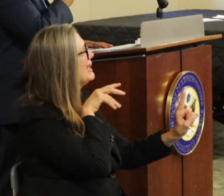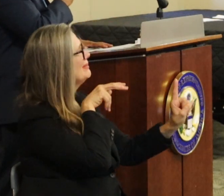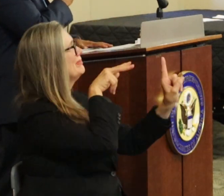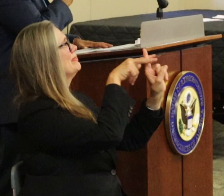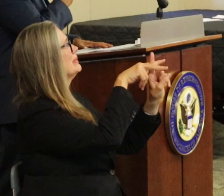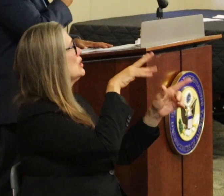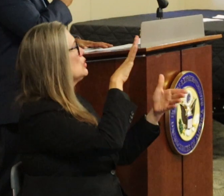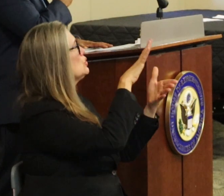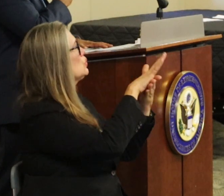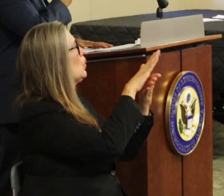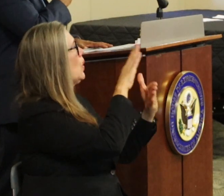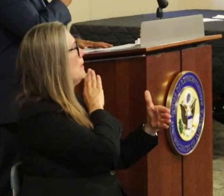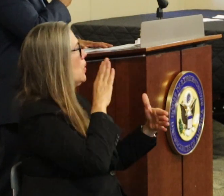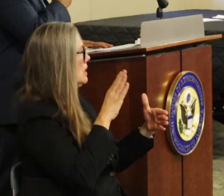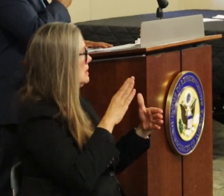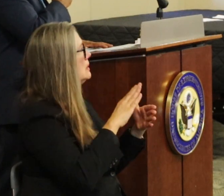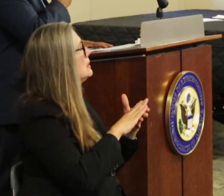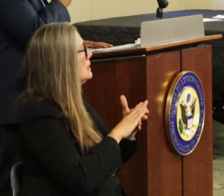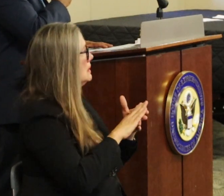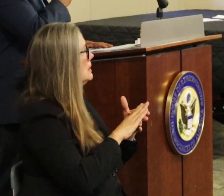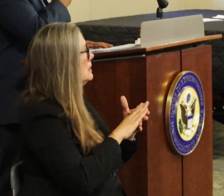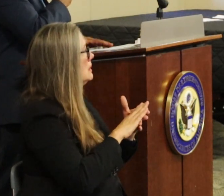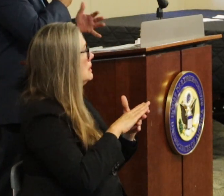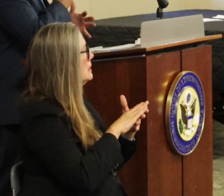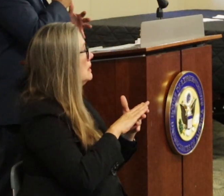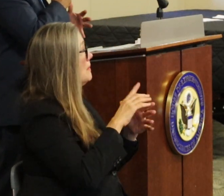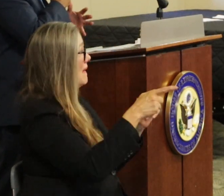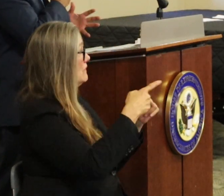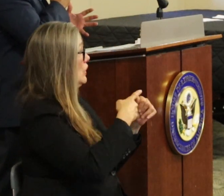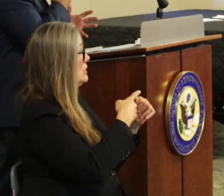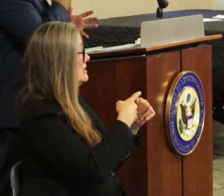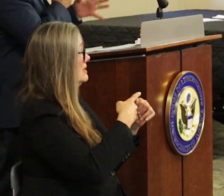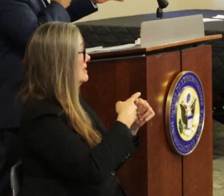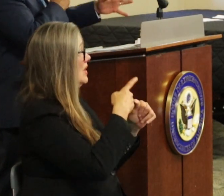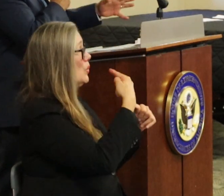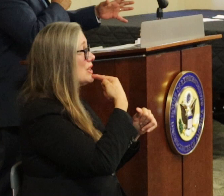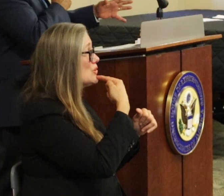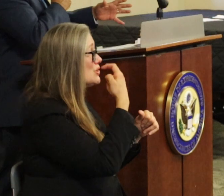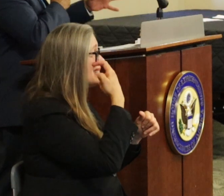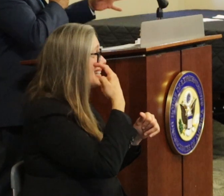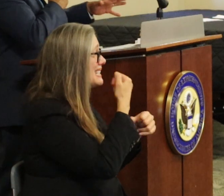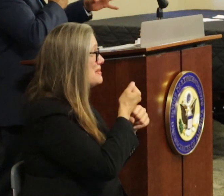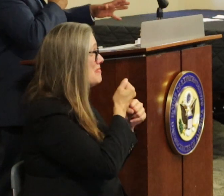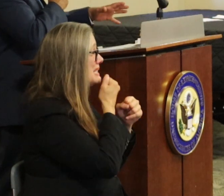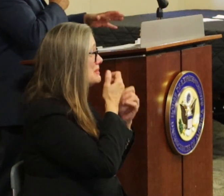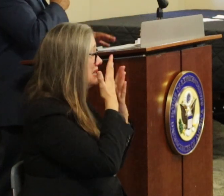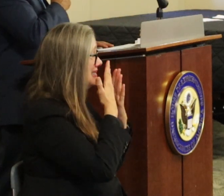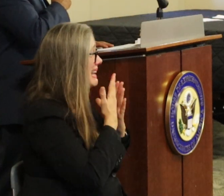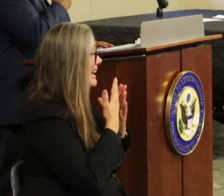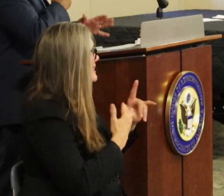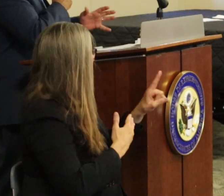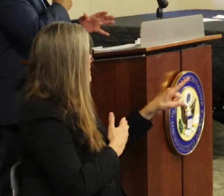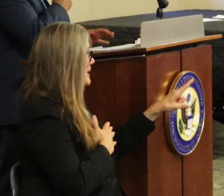are. But the first thing is that your statement makes me sad, not because of you, because you have a valid